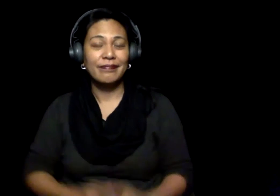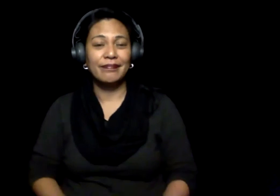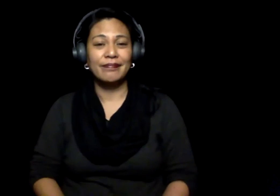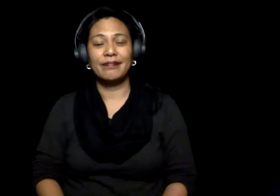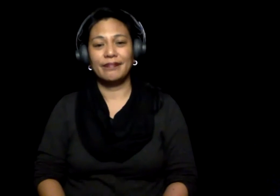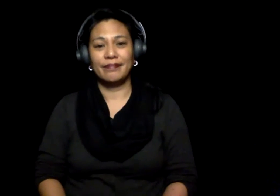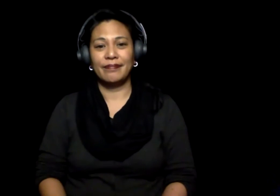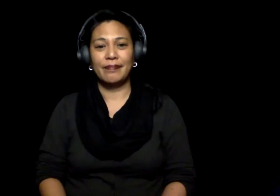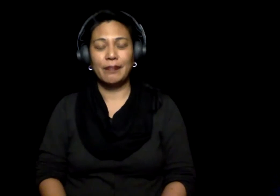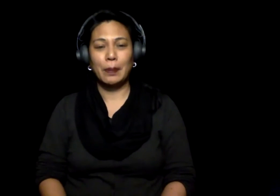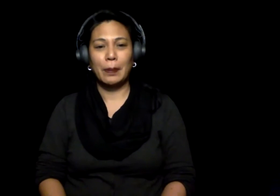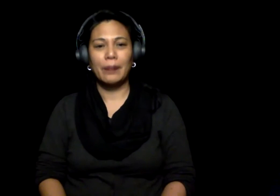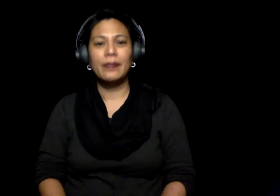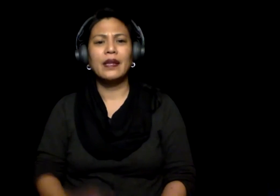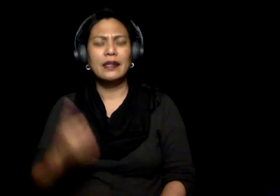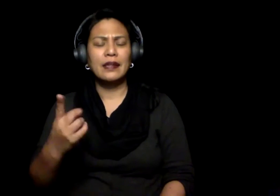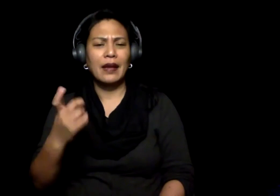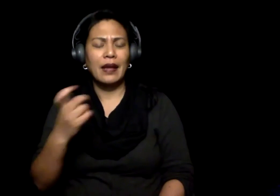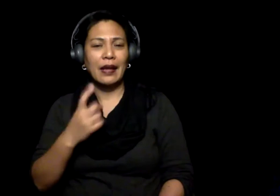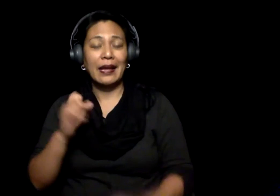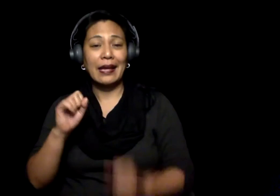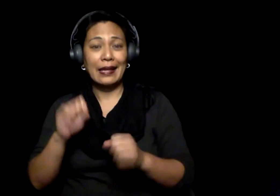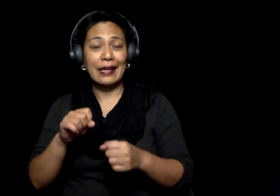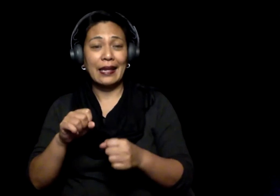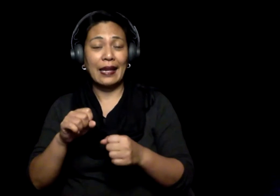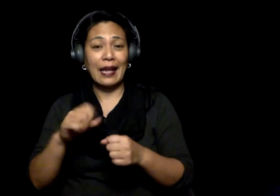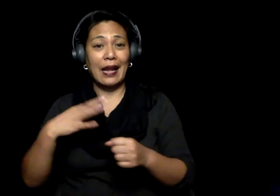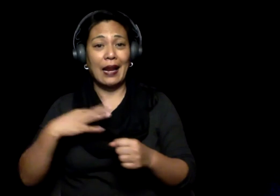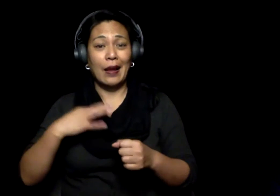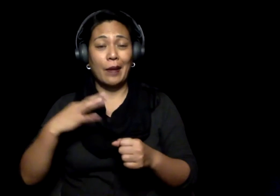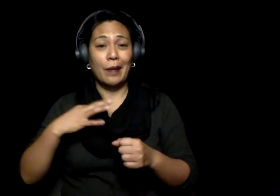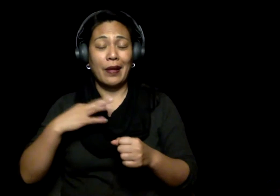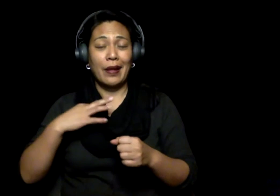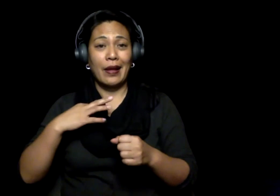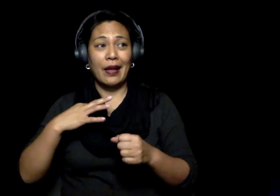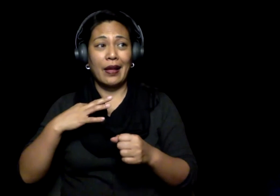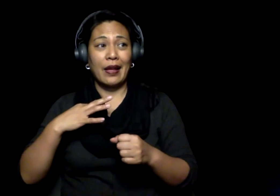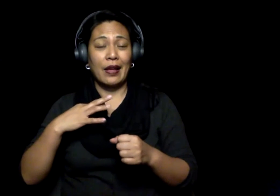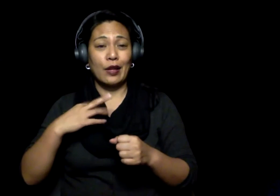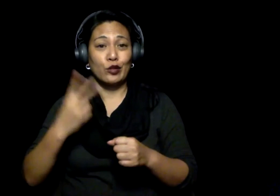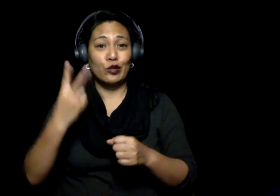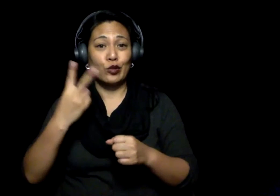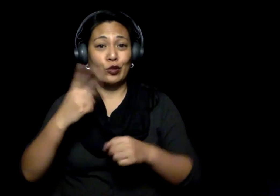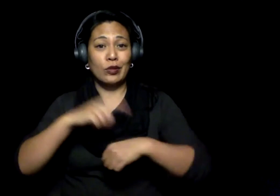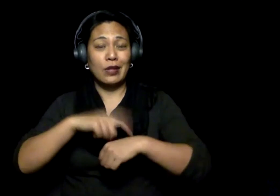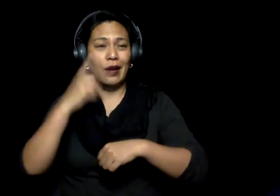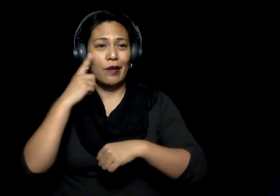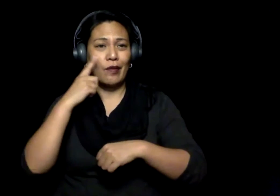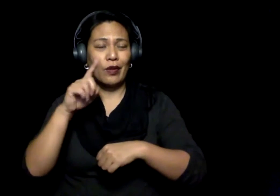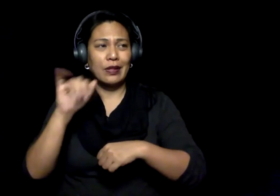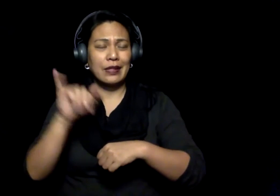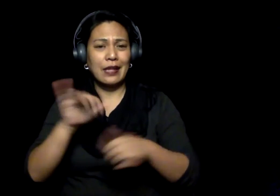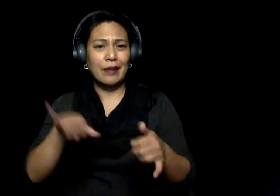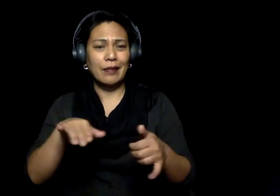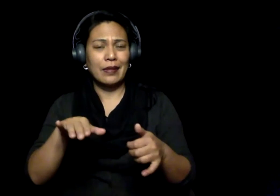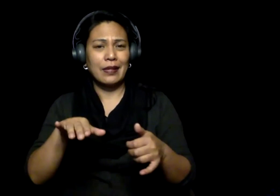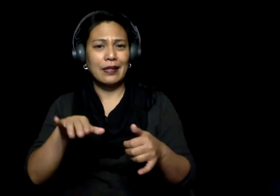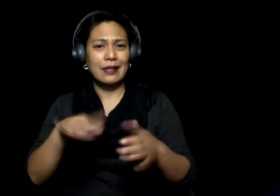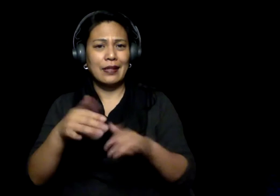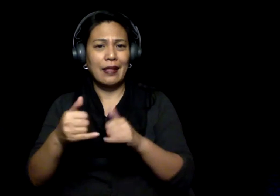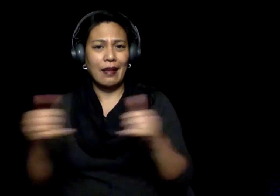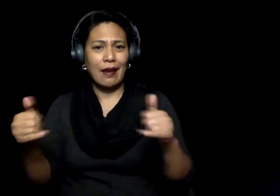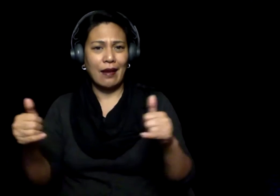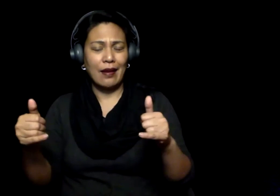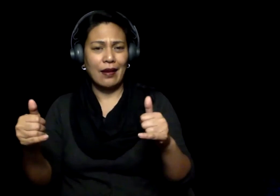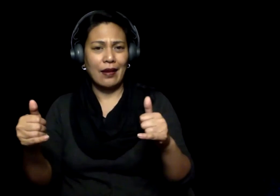Can you make 2 applications for the same deadline? Discipline-based and strategic.